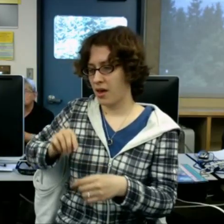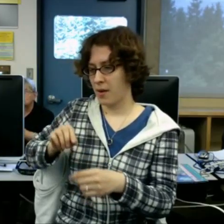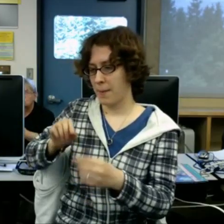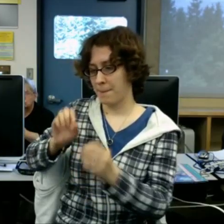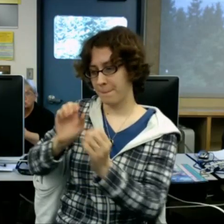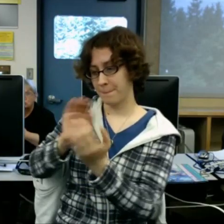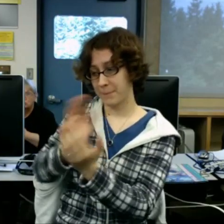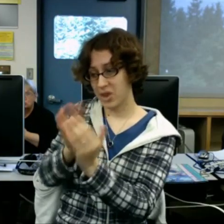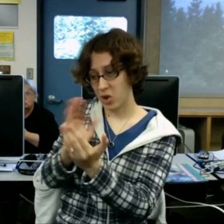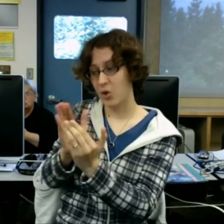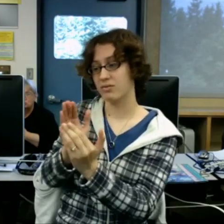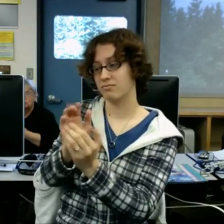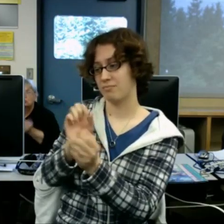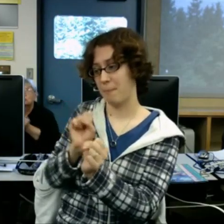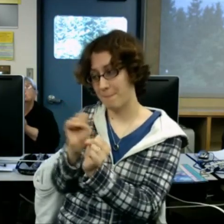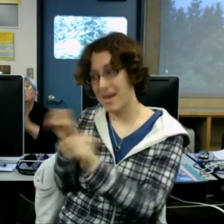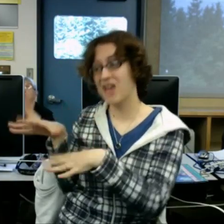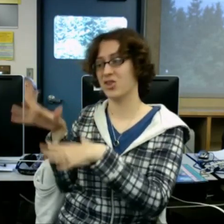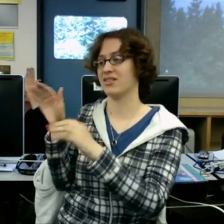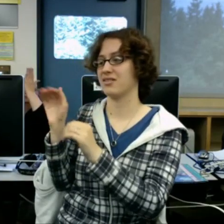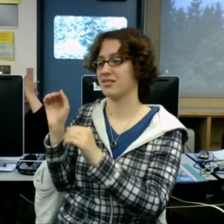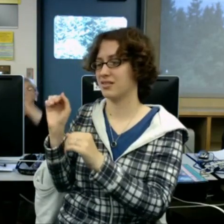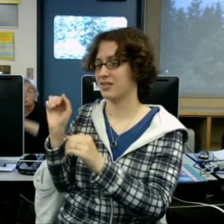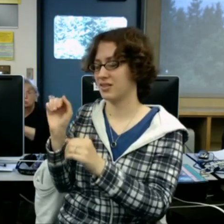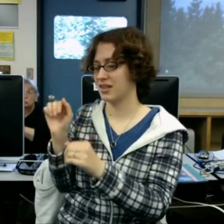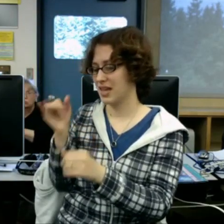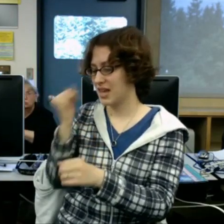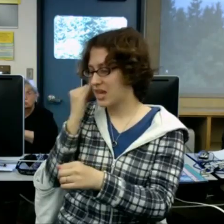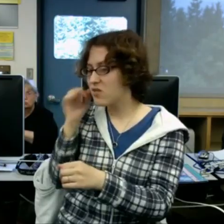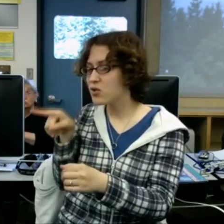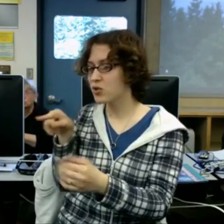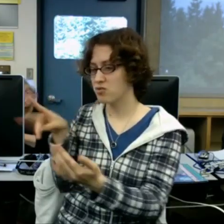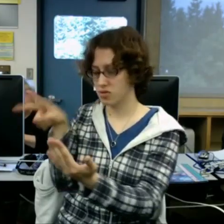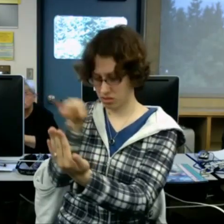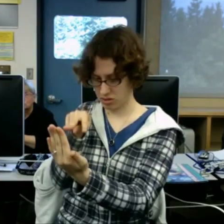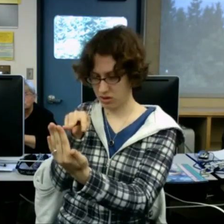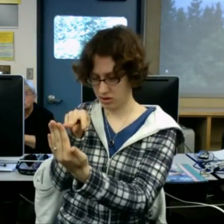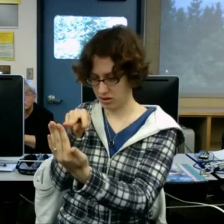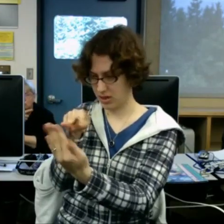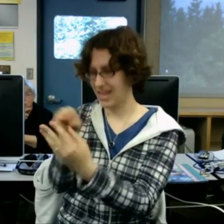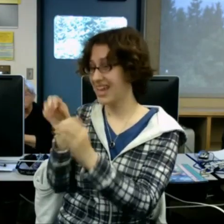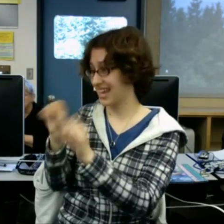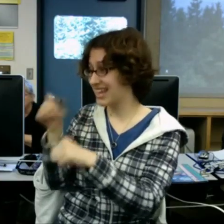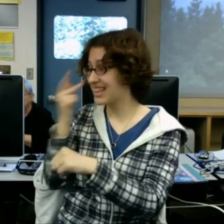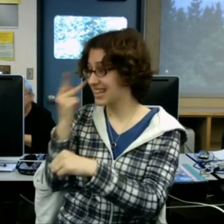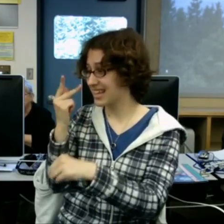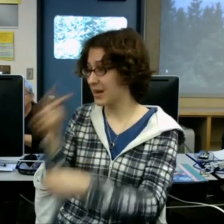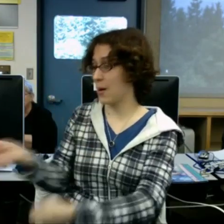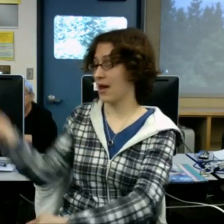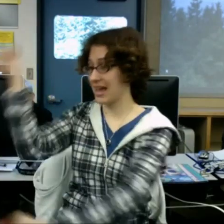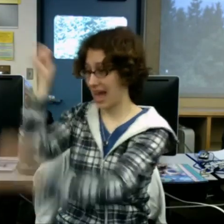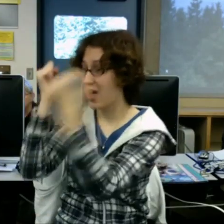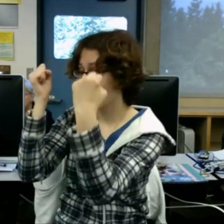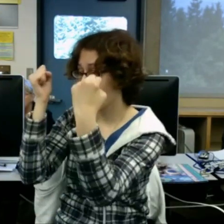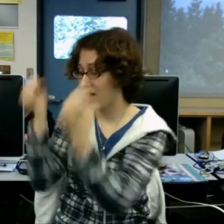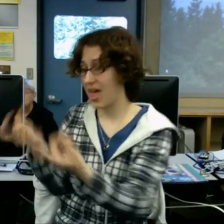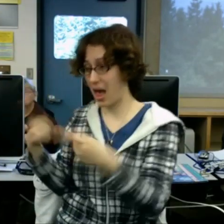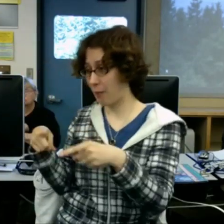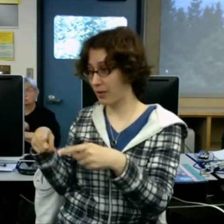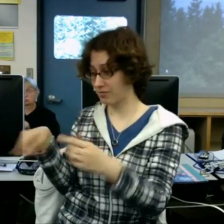beast. "There's a magic mirror. If you look inside, you can see what's happening at the castle